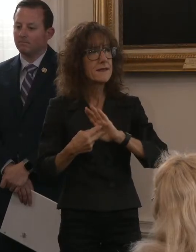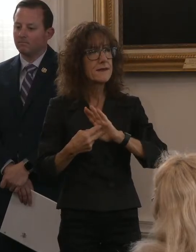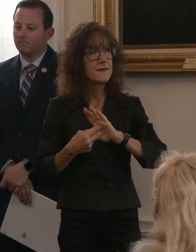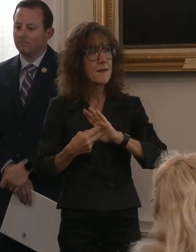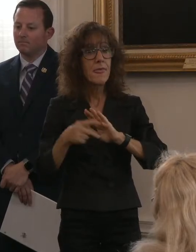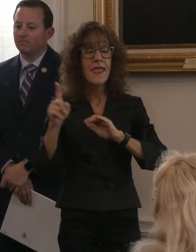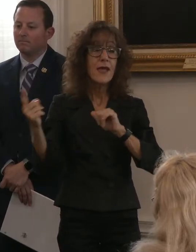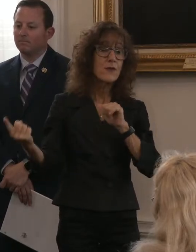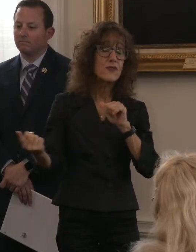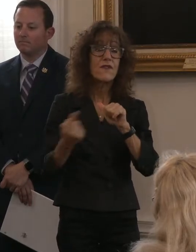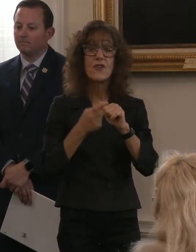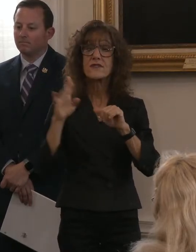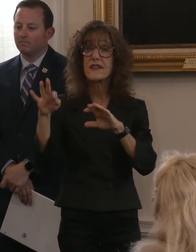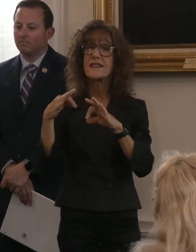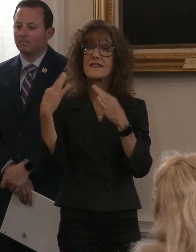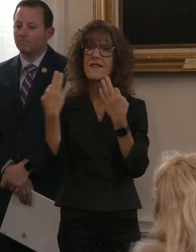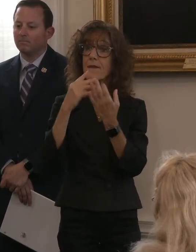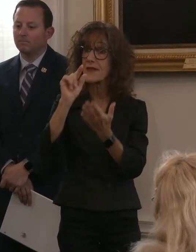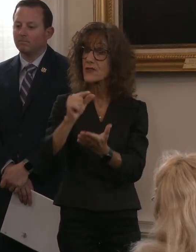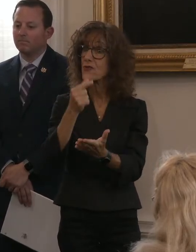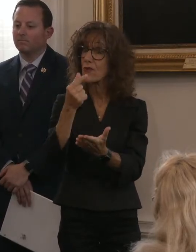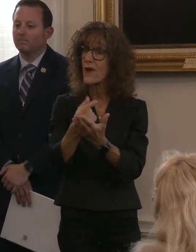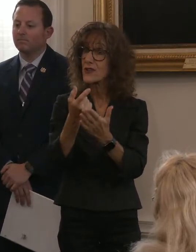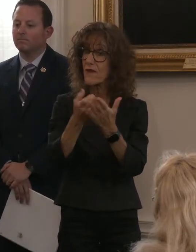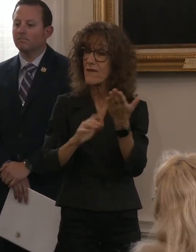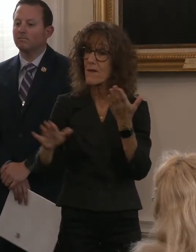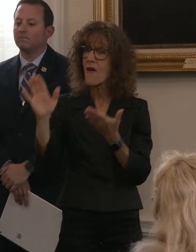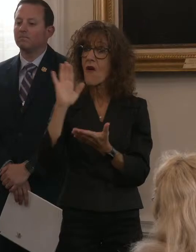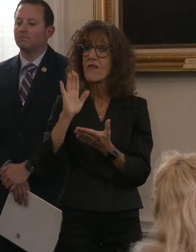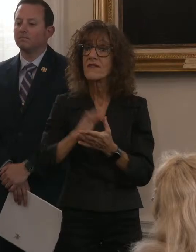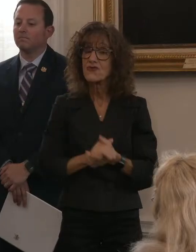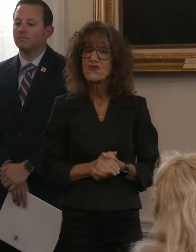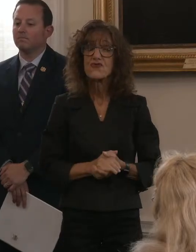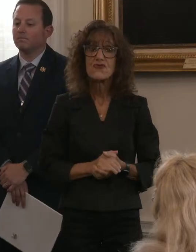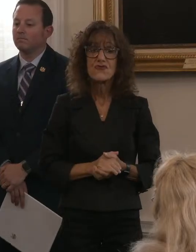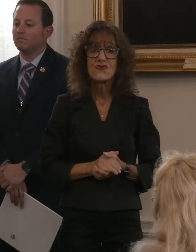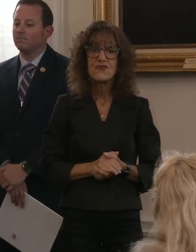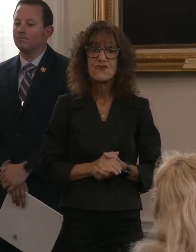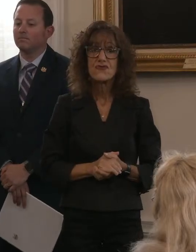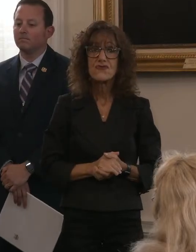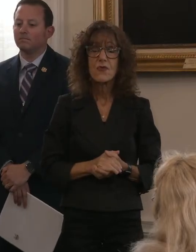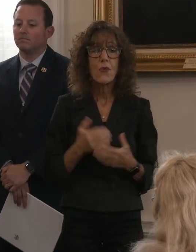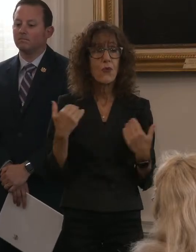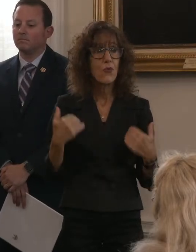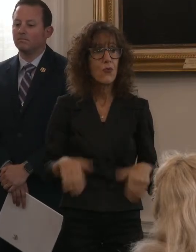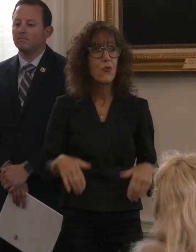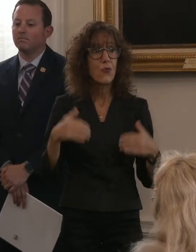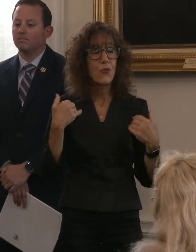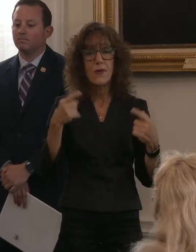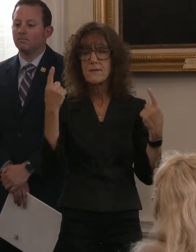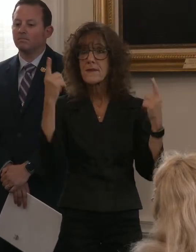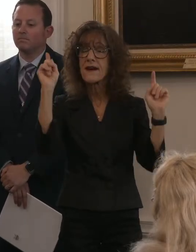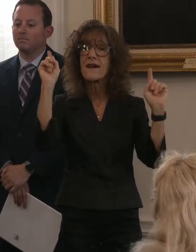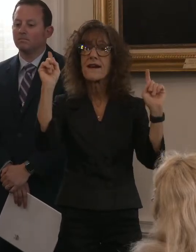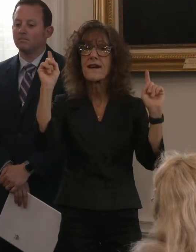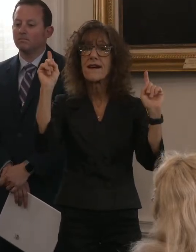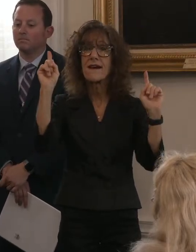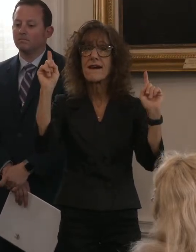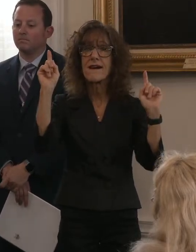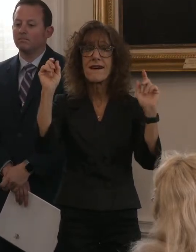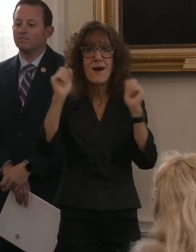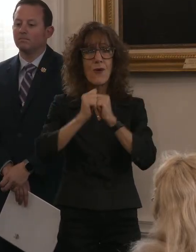was the first in his family to graduate from college, a milestone he reached not just with